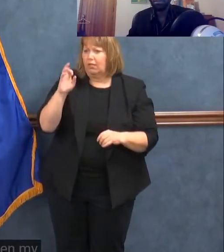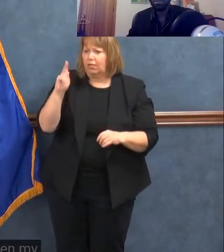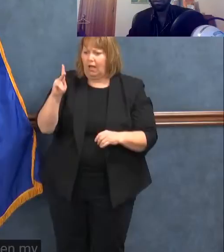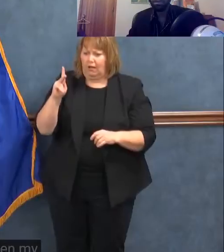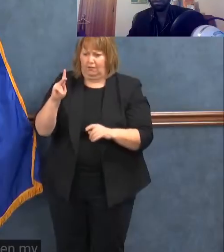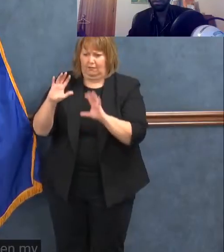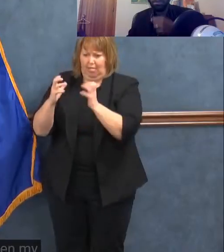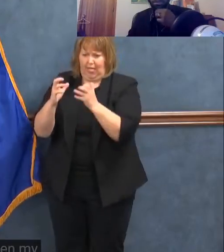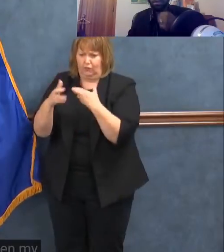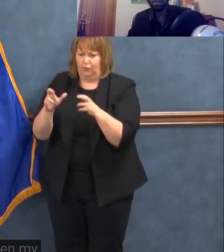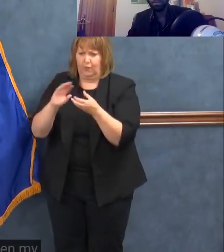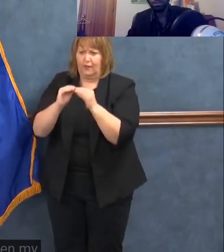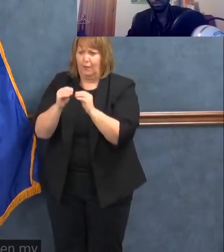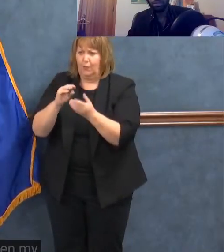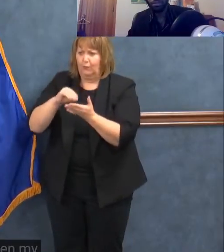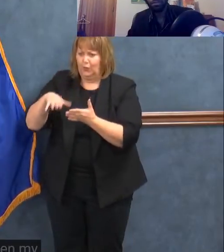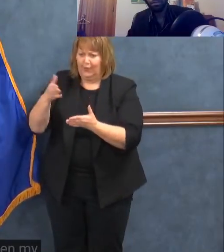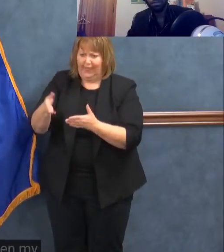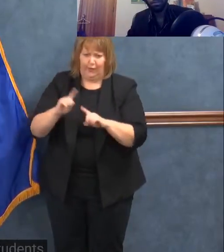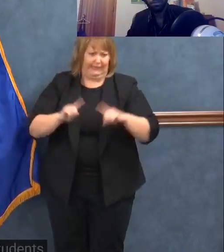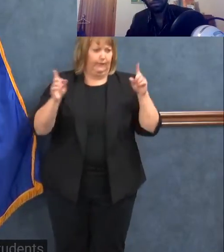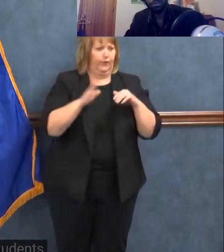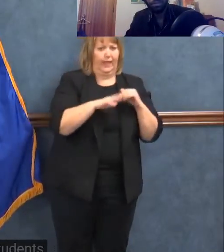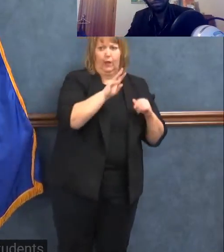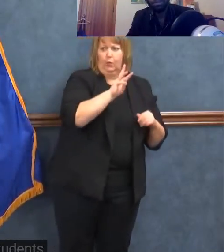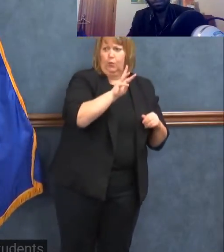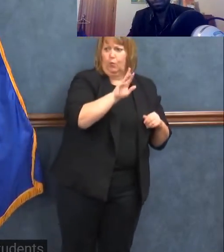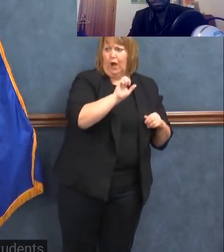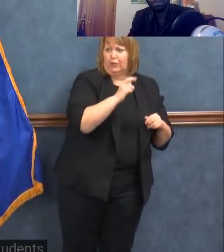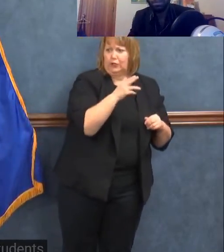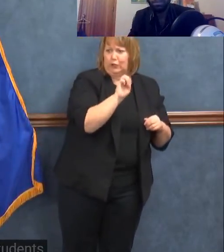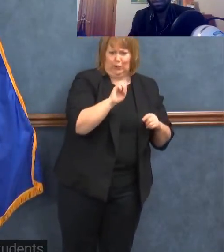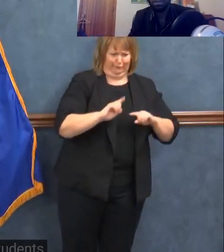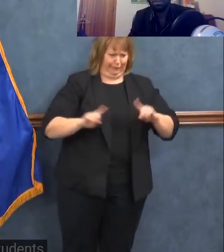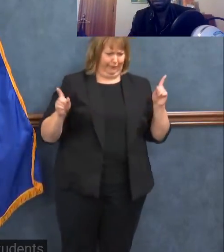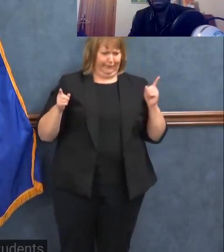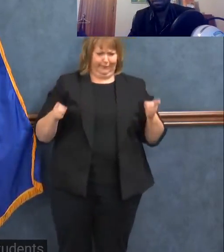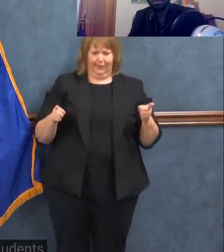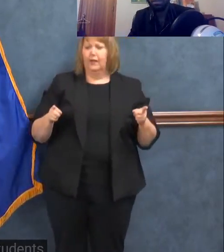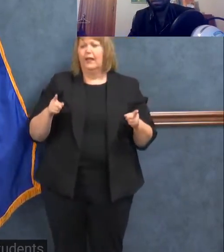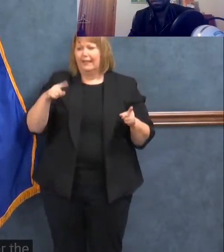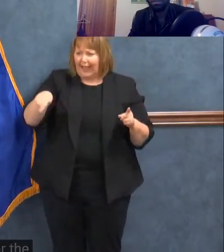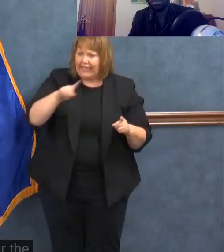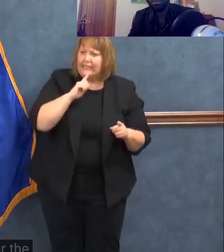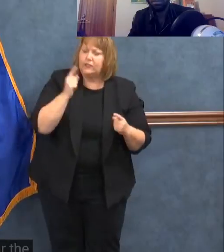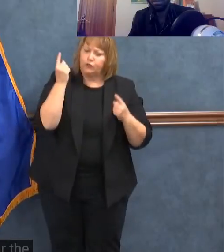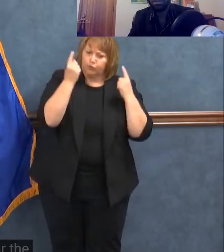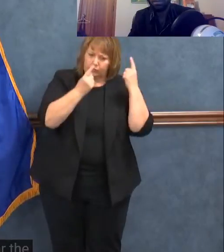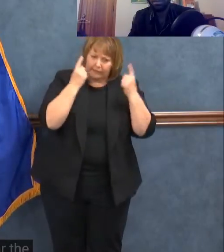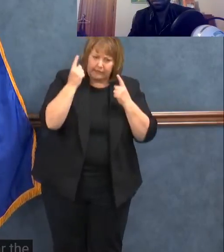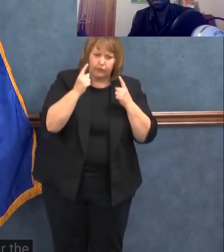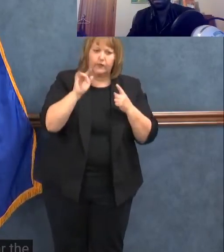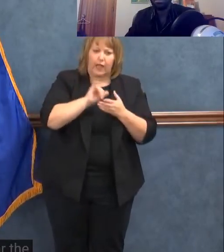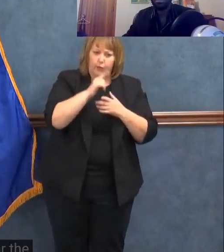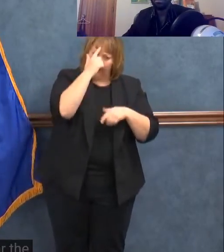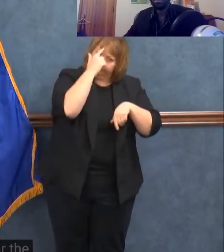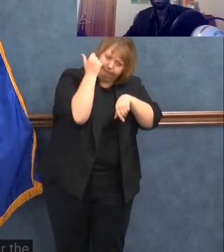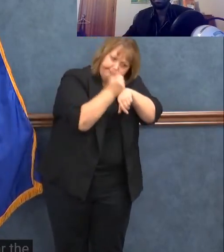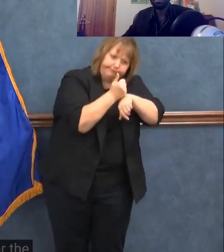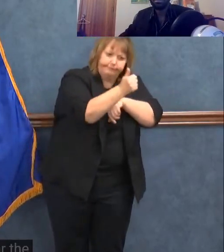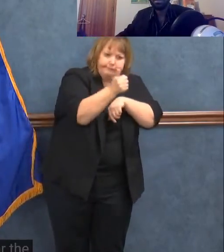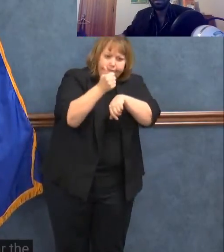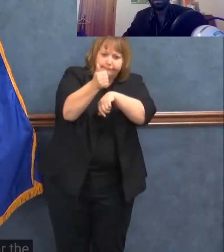Clark or Washoe. They're different. Everybody's different. And that needs to be taken into account. That's why we gave the various school